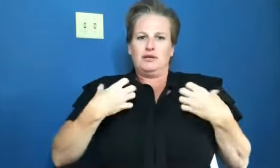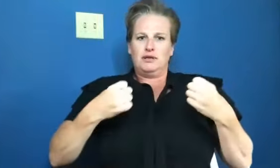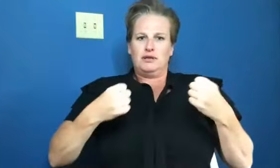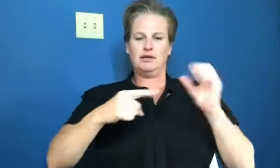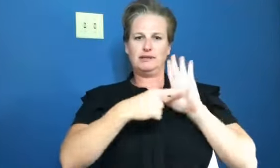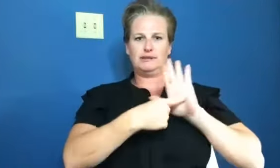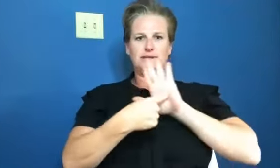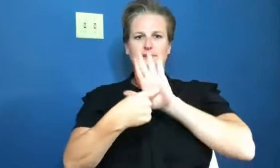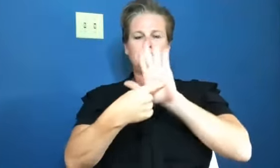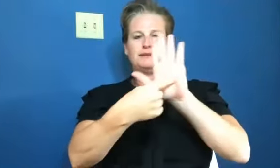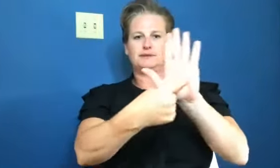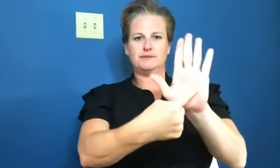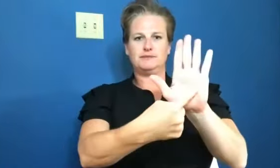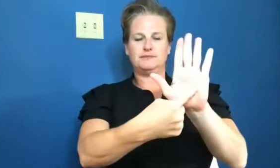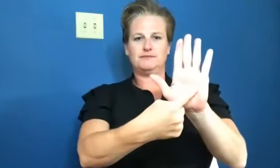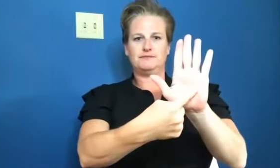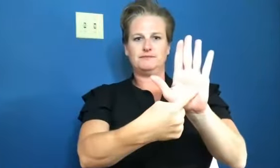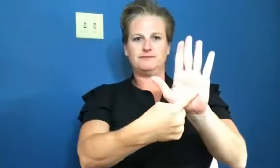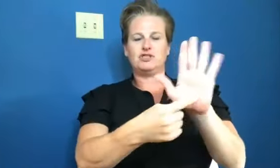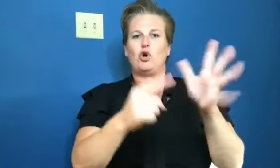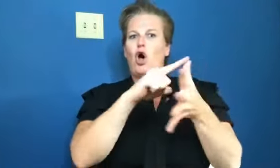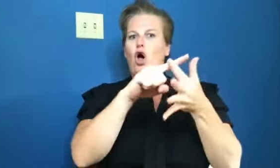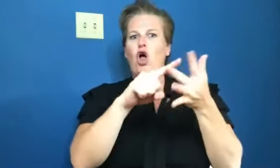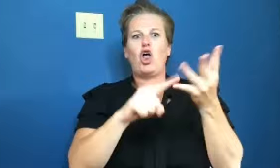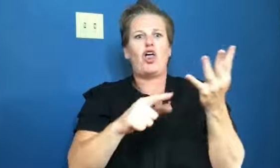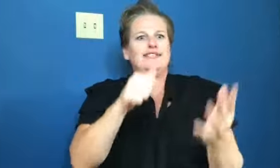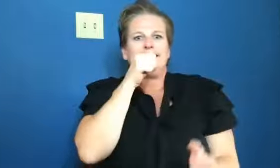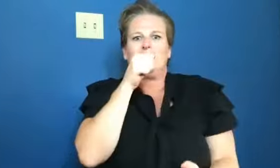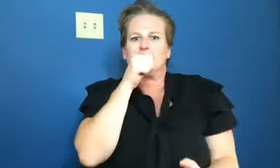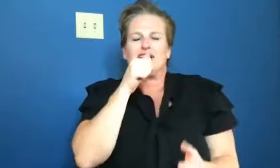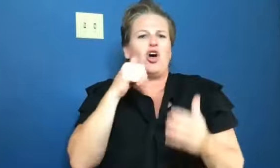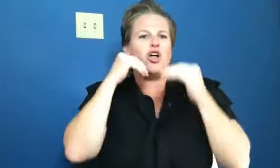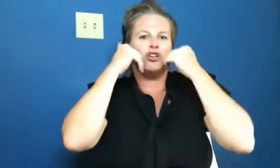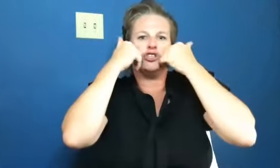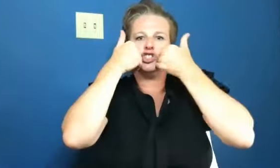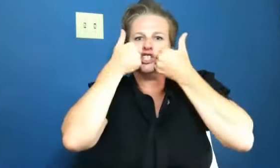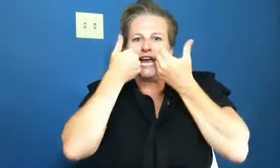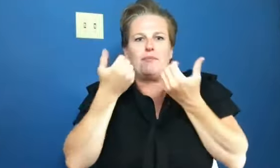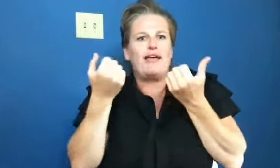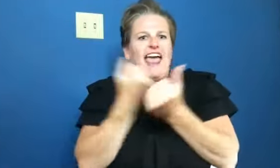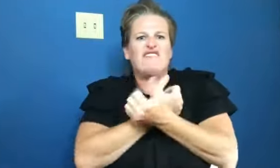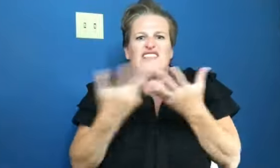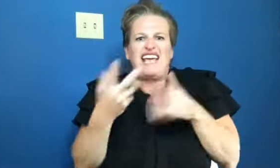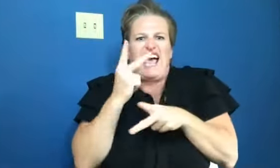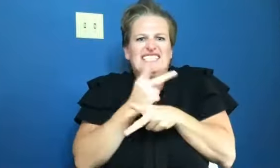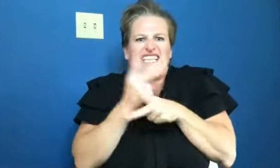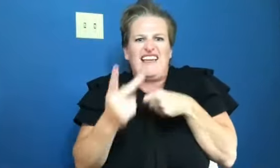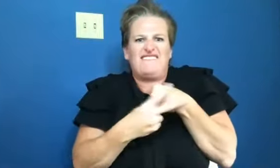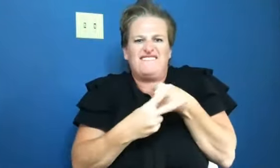had all those go into the grave secrets. I had all that toxic shame. I saved them all to the last, and I thought my fifth step can flip an 18-wheeler, but